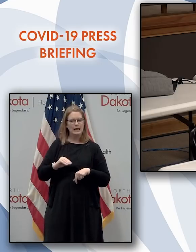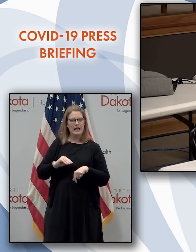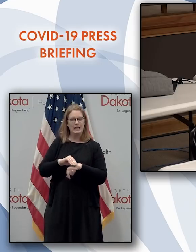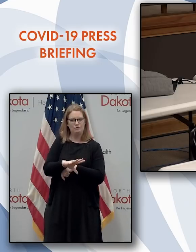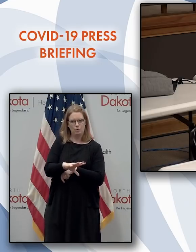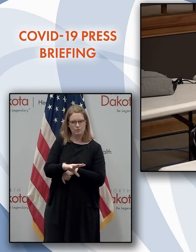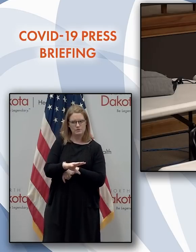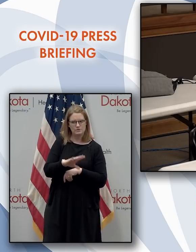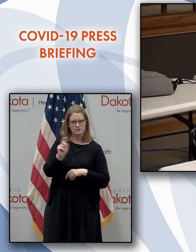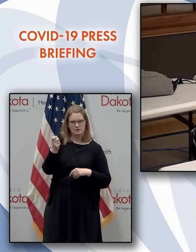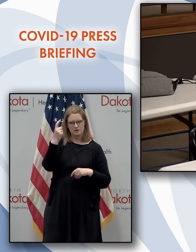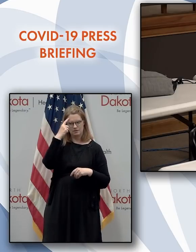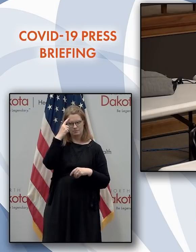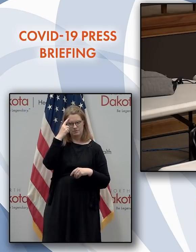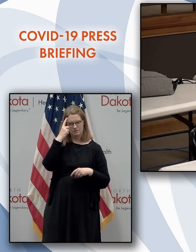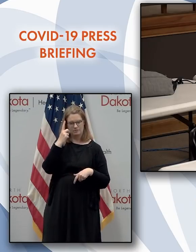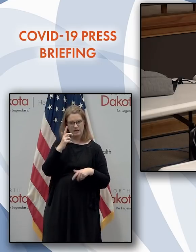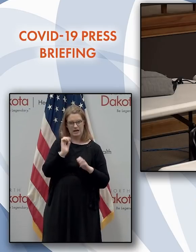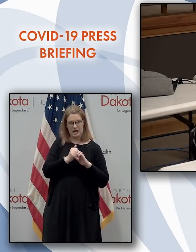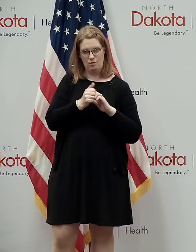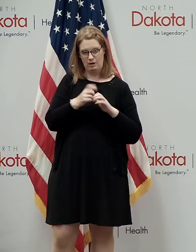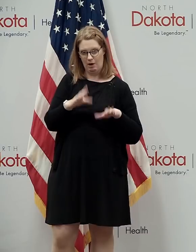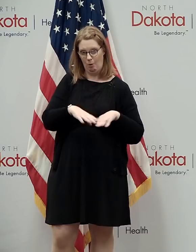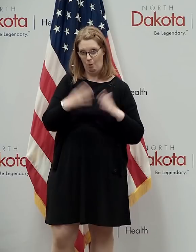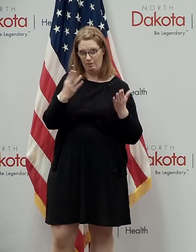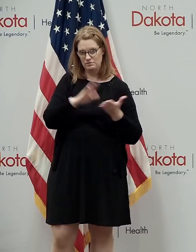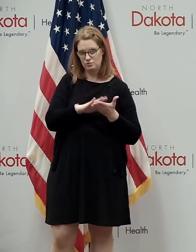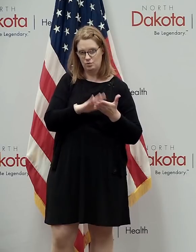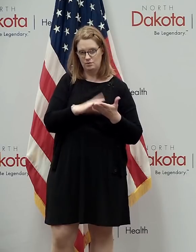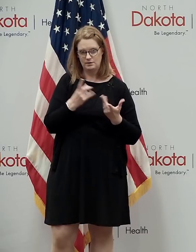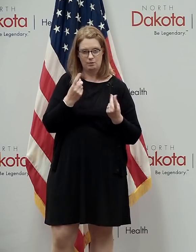has federal government played in this decision making? Well,